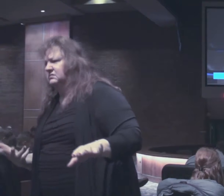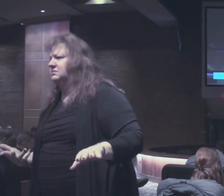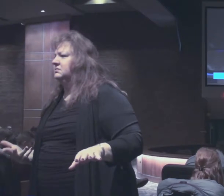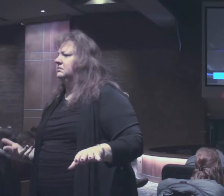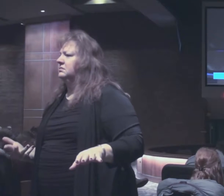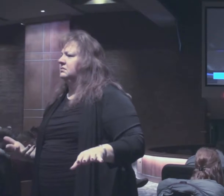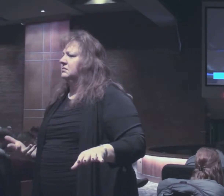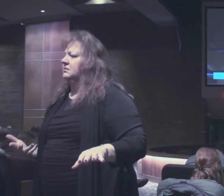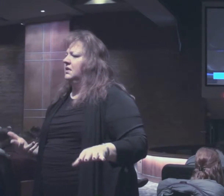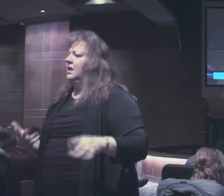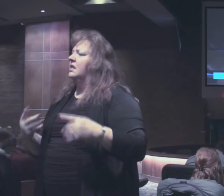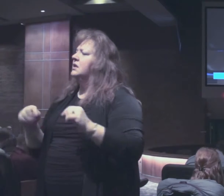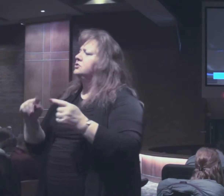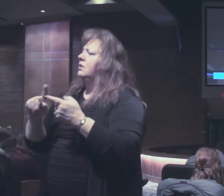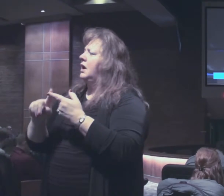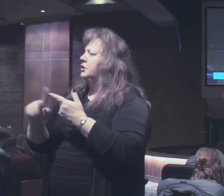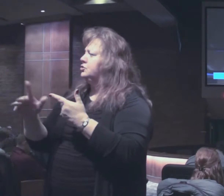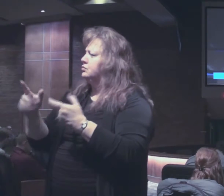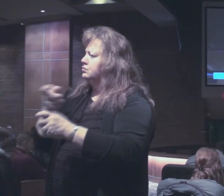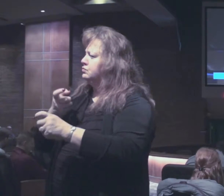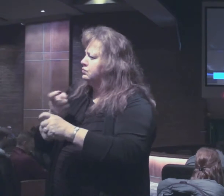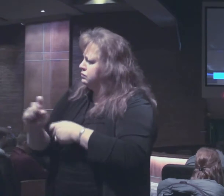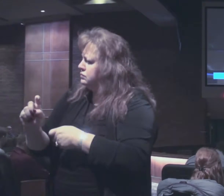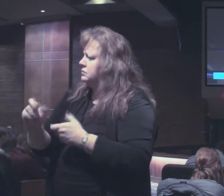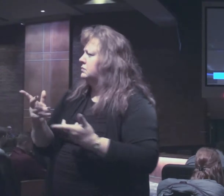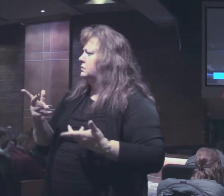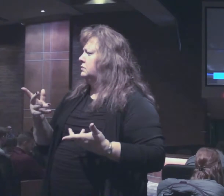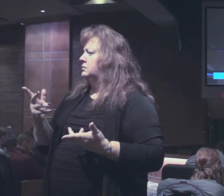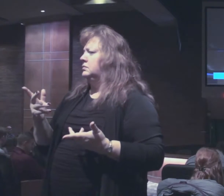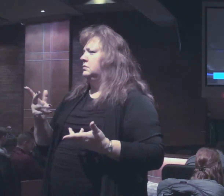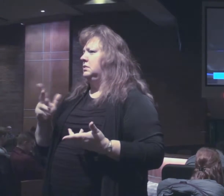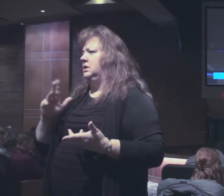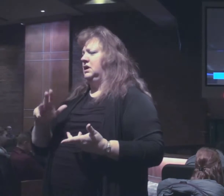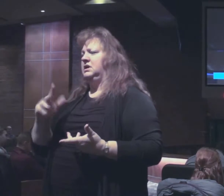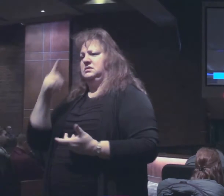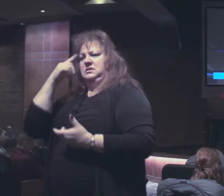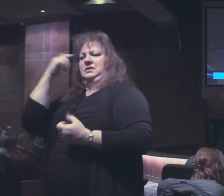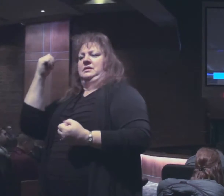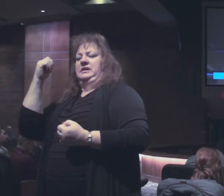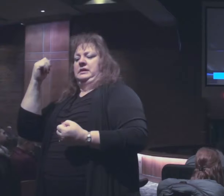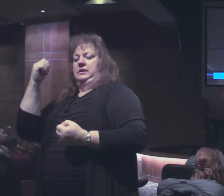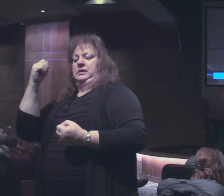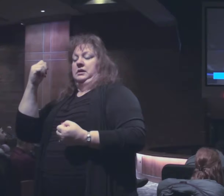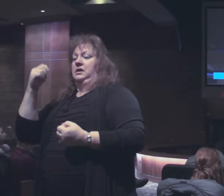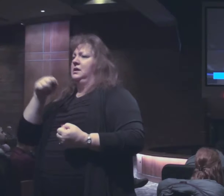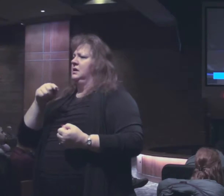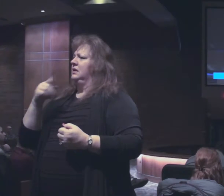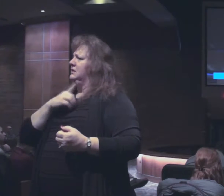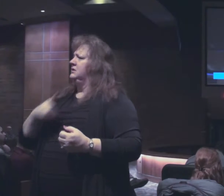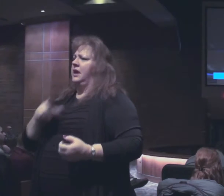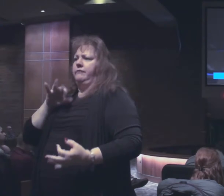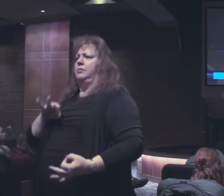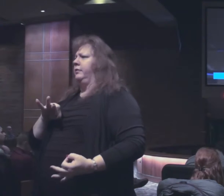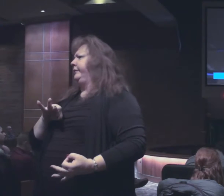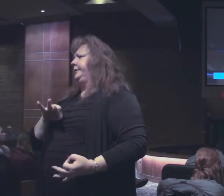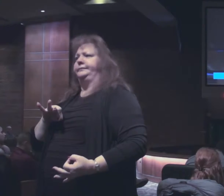They try to undermine his confidence. It's not that he's led a perfect life,